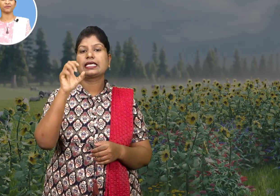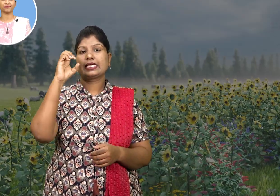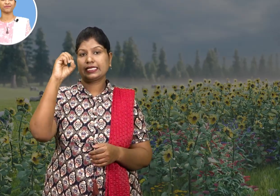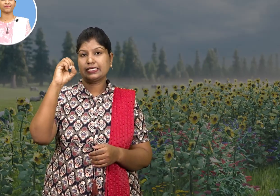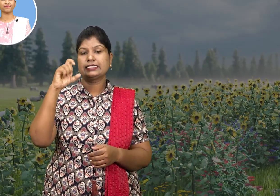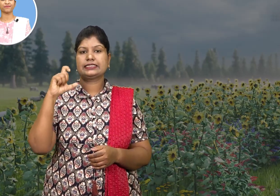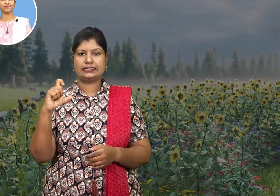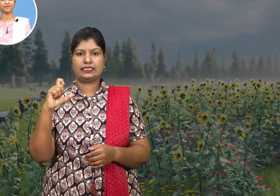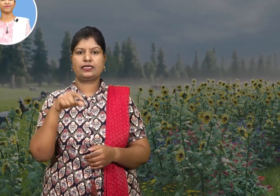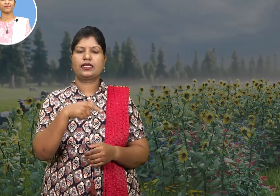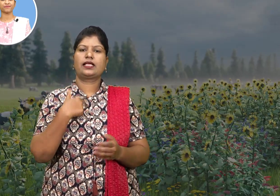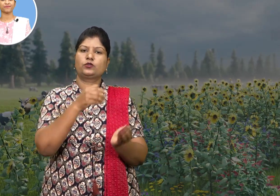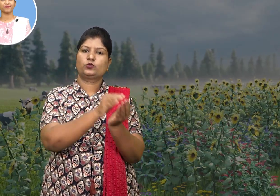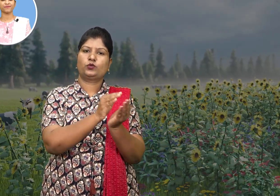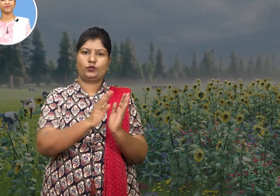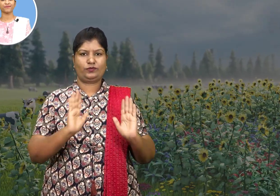stored.